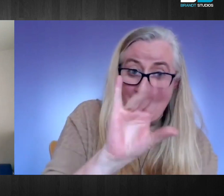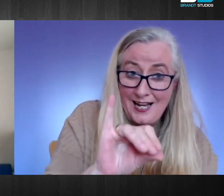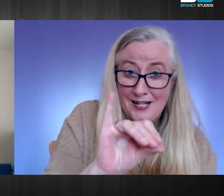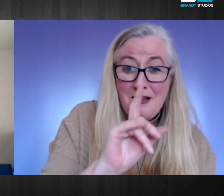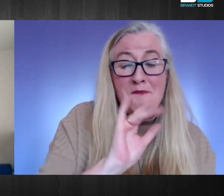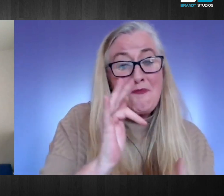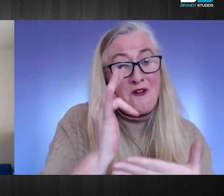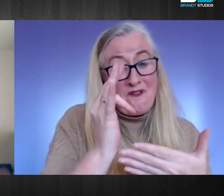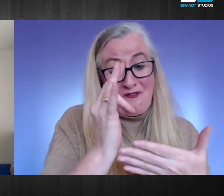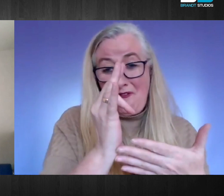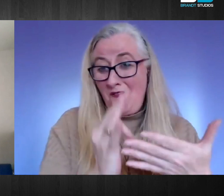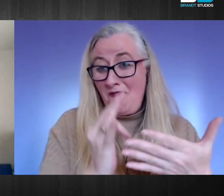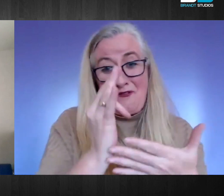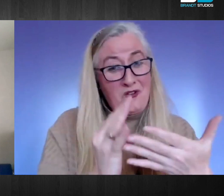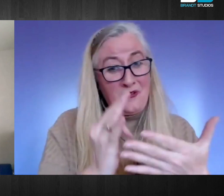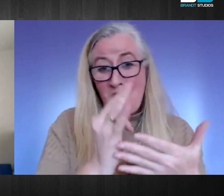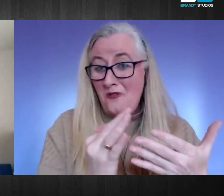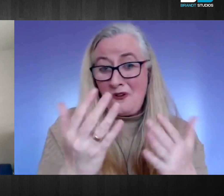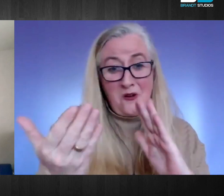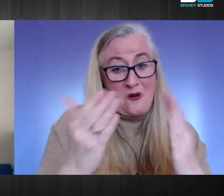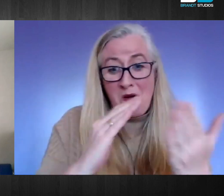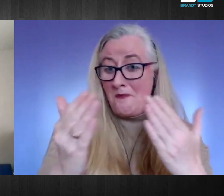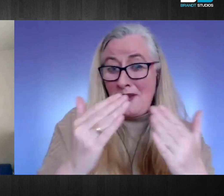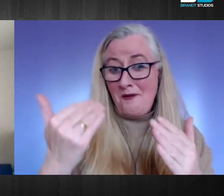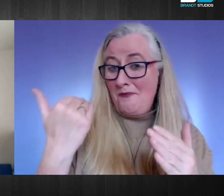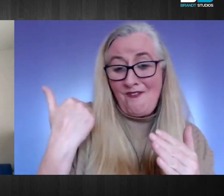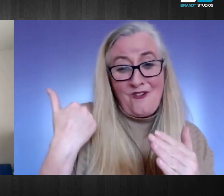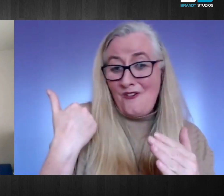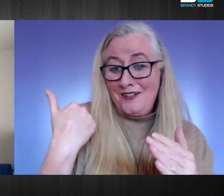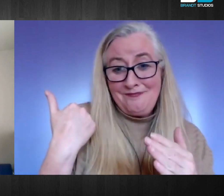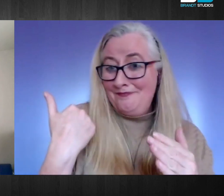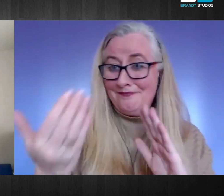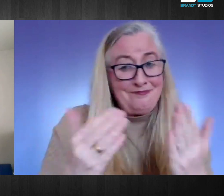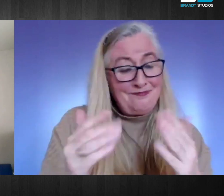have had in other calls, and to a different level. And